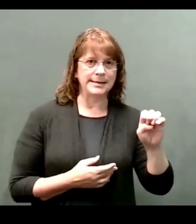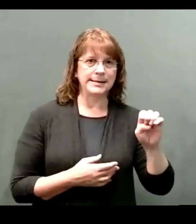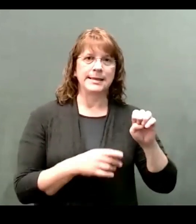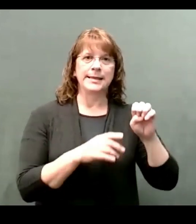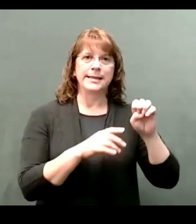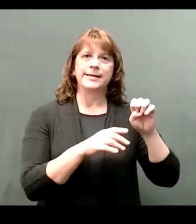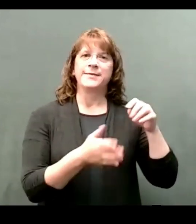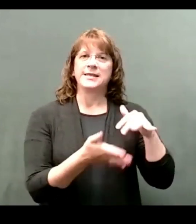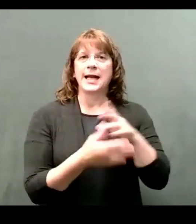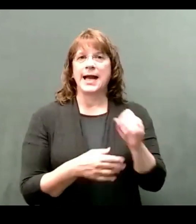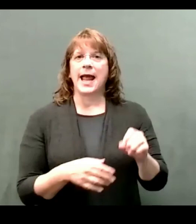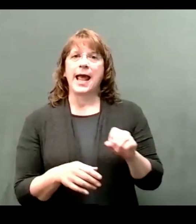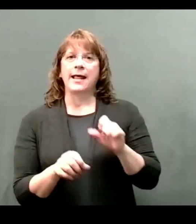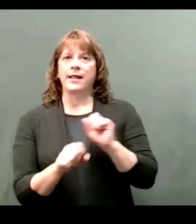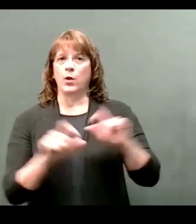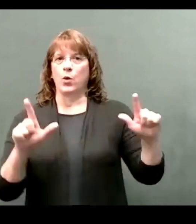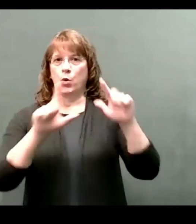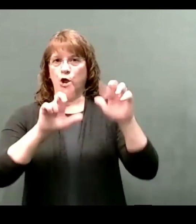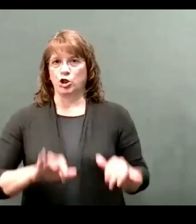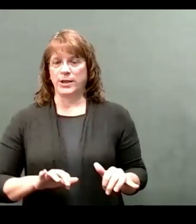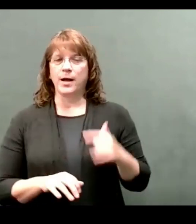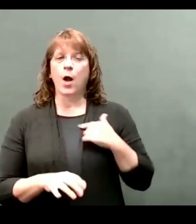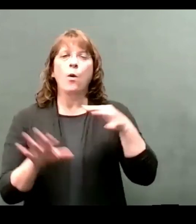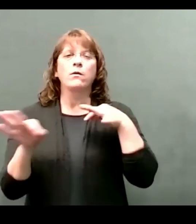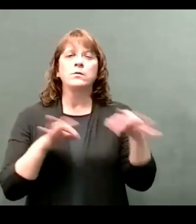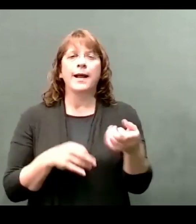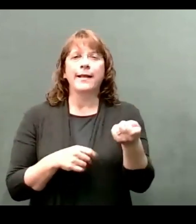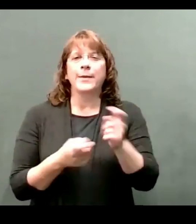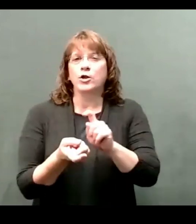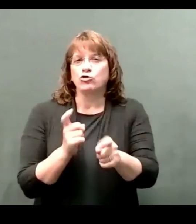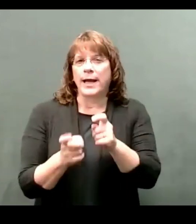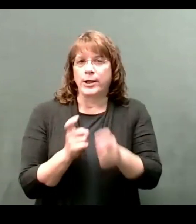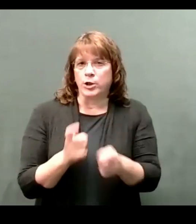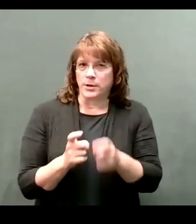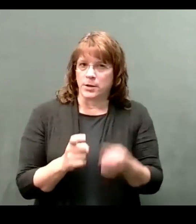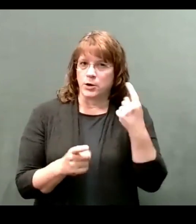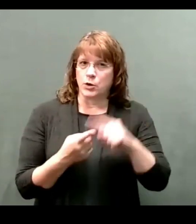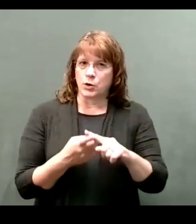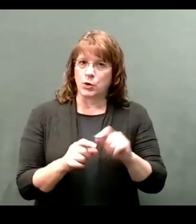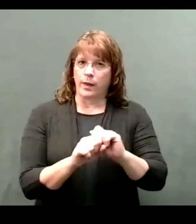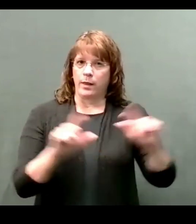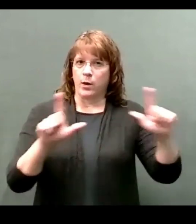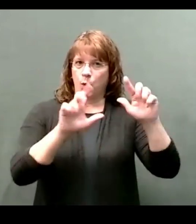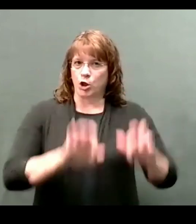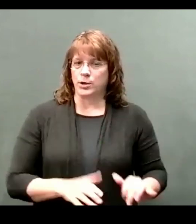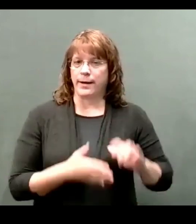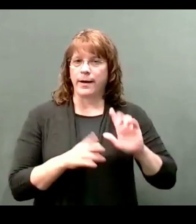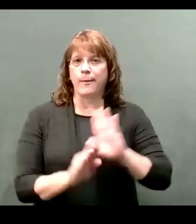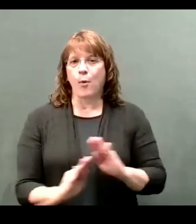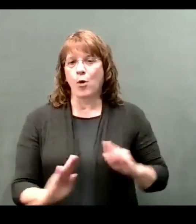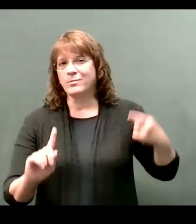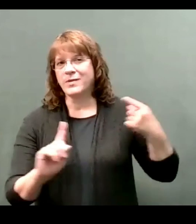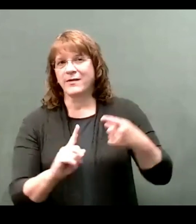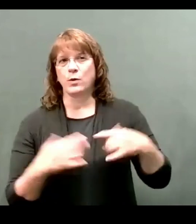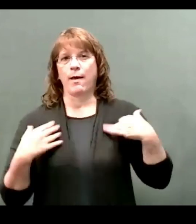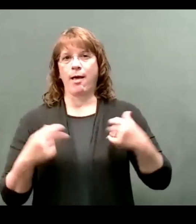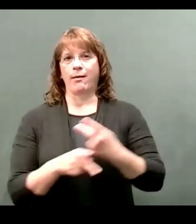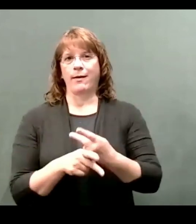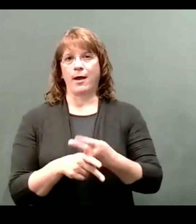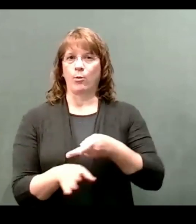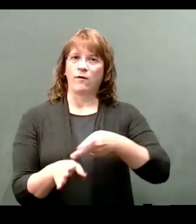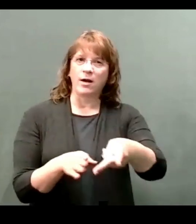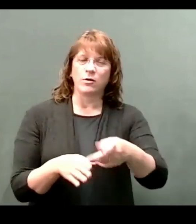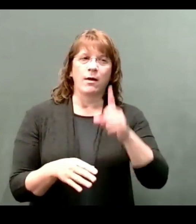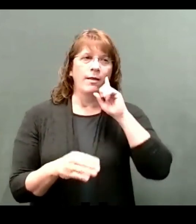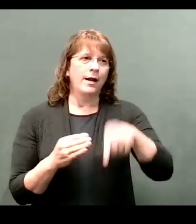and the worksheet, I'm going to go through a little bit of the changes that we made to the worksheet to make it specific to healthcare professionals, in